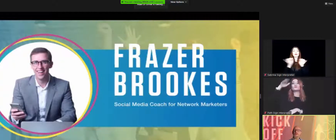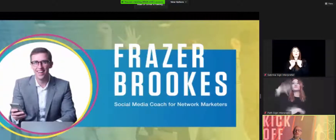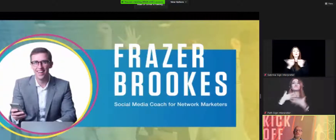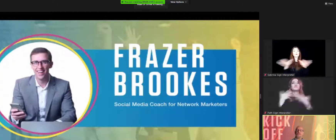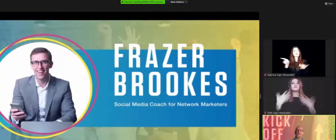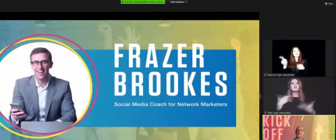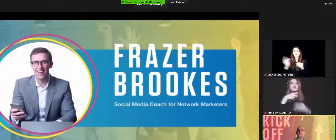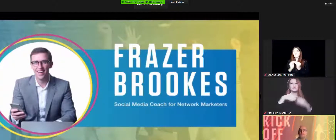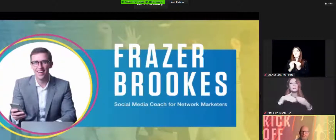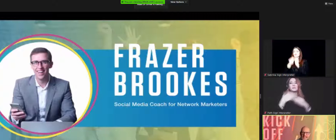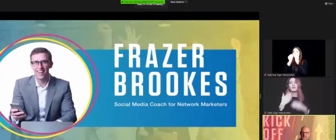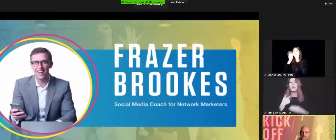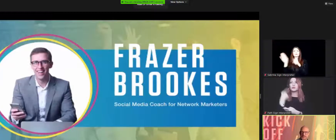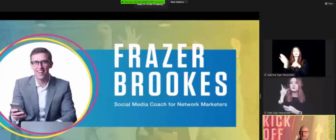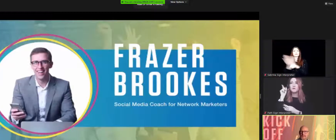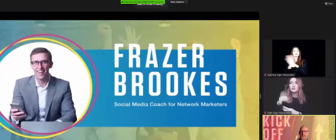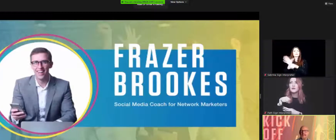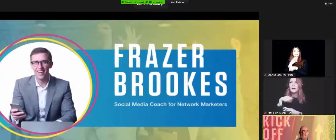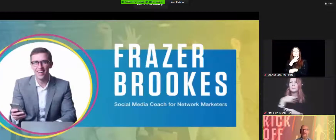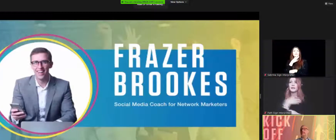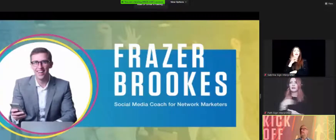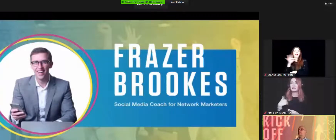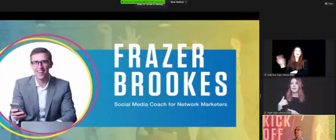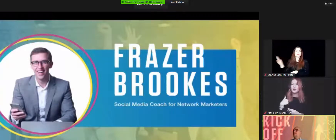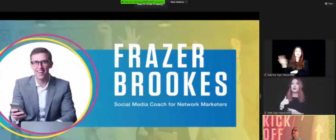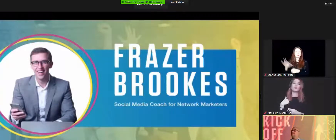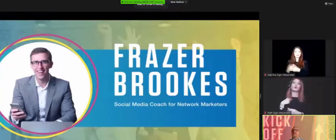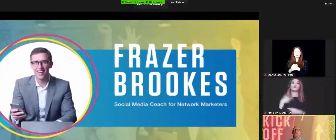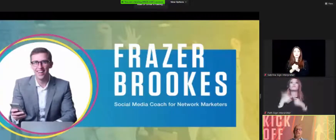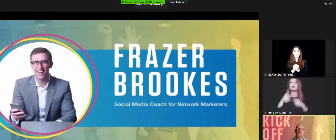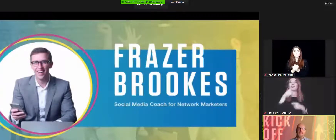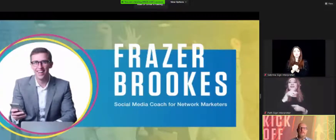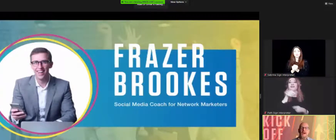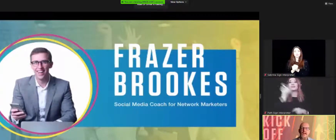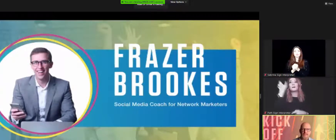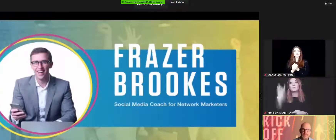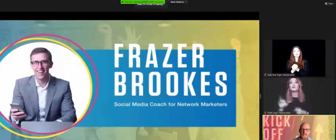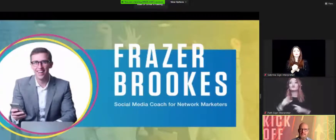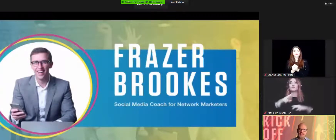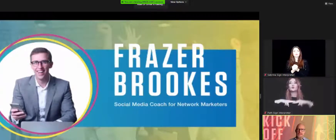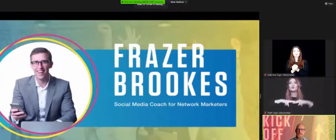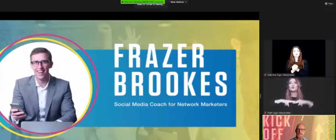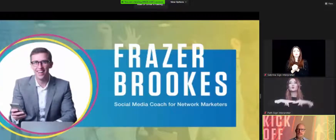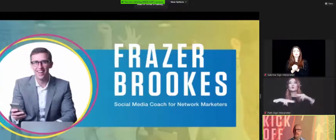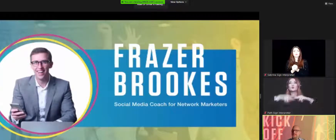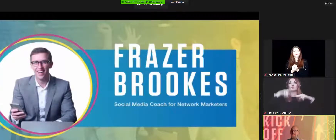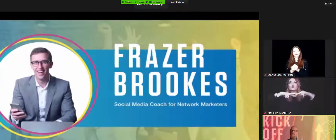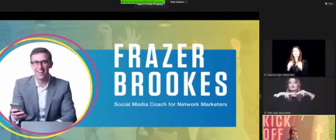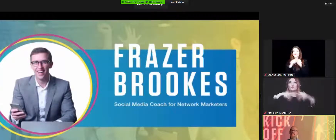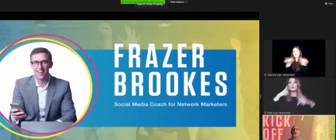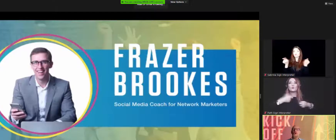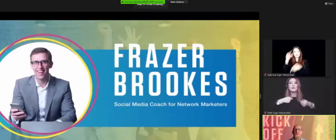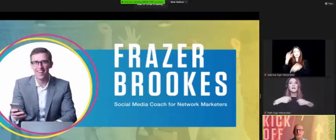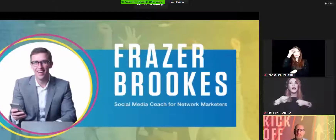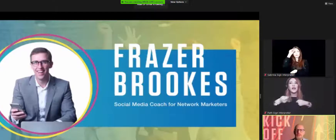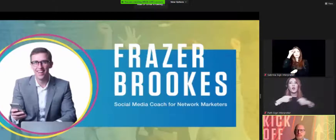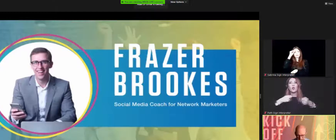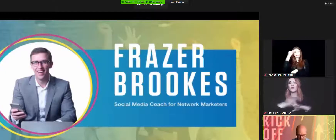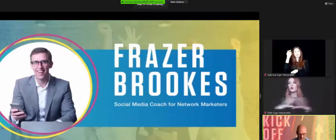a person who did the praxis, right? He made in 5 years, listen to that, over